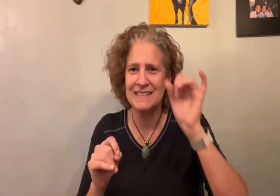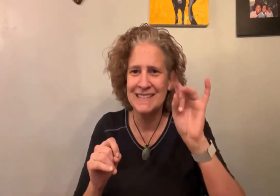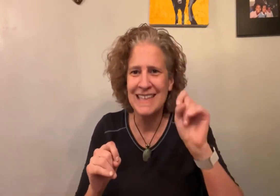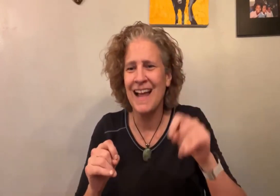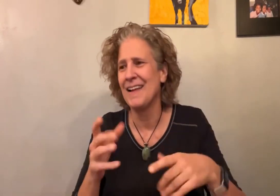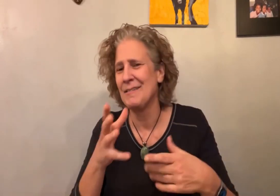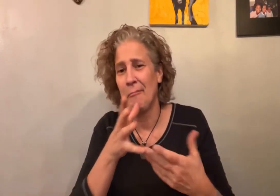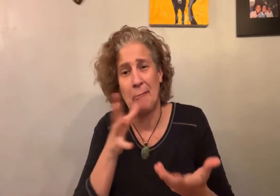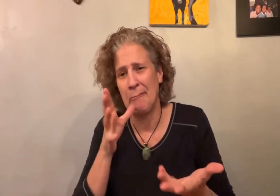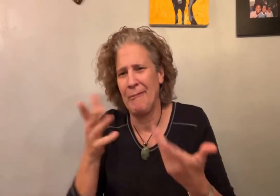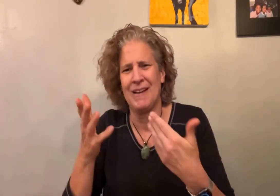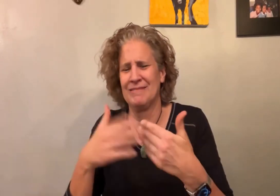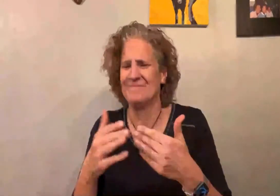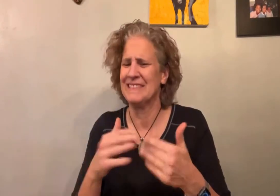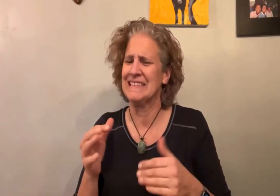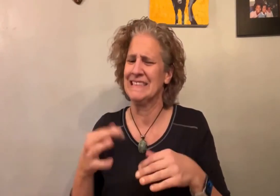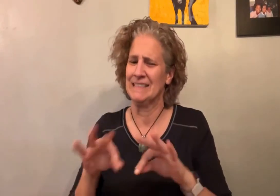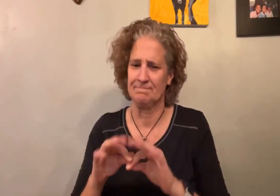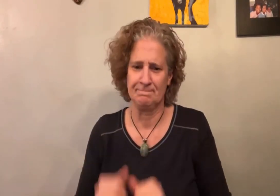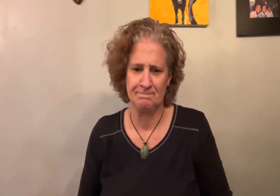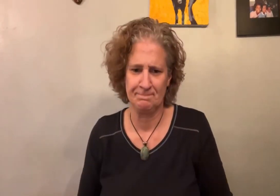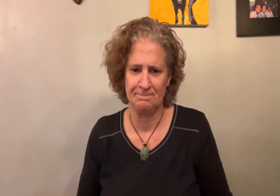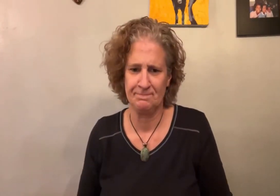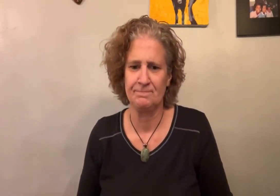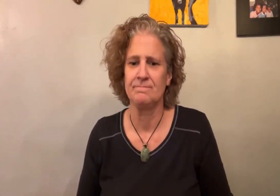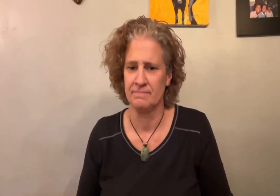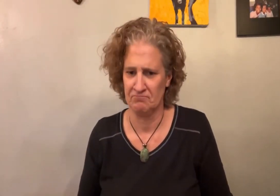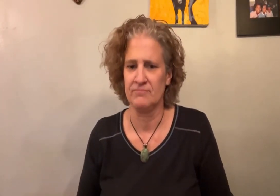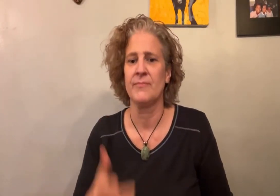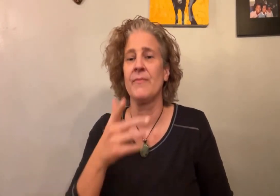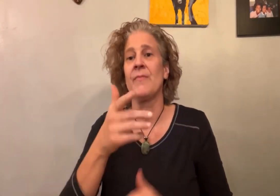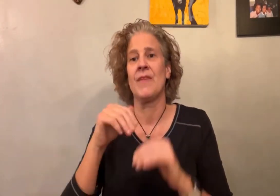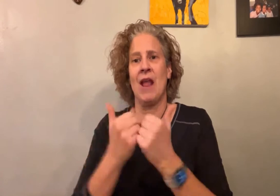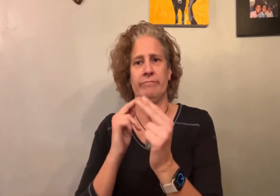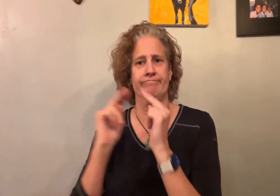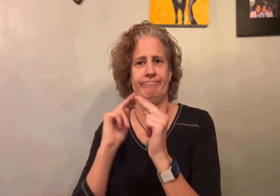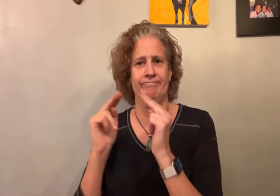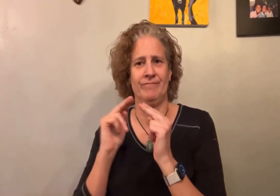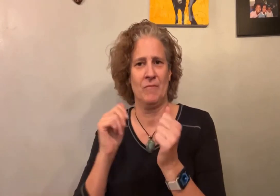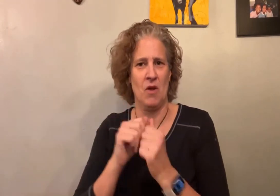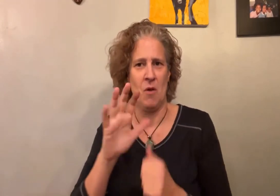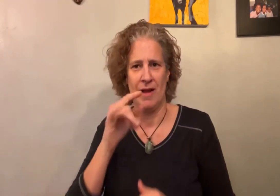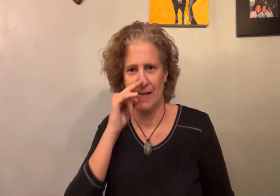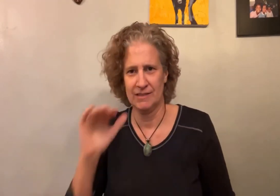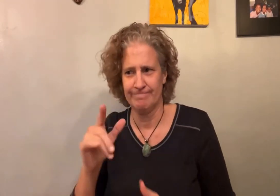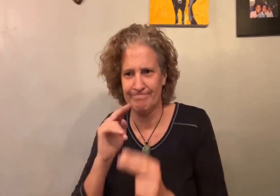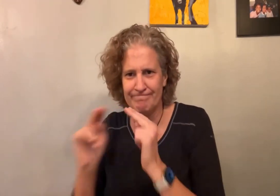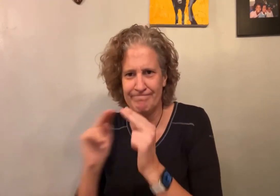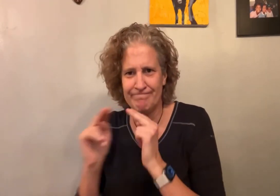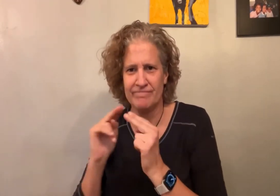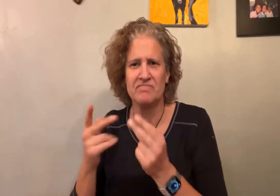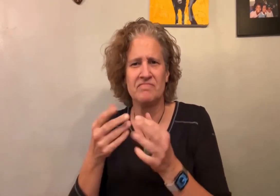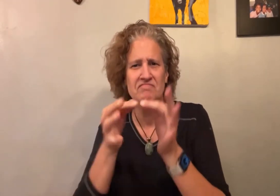For example, they might know that a certain member of their family is their cousin, but they might not know from whose side that cousin comes